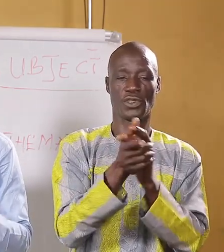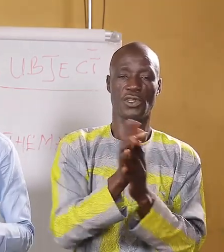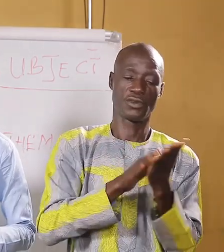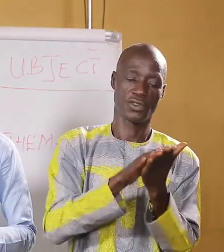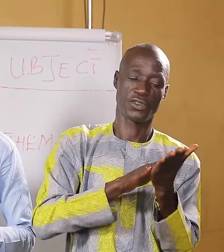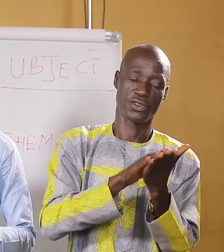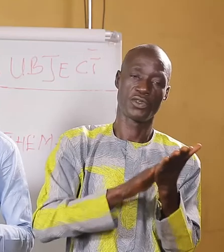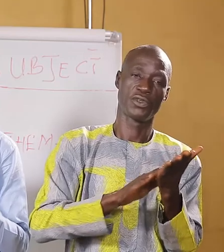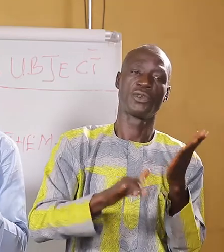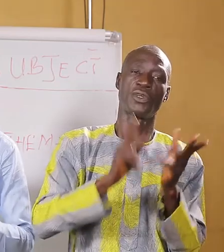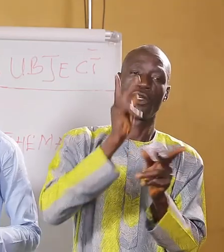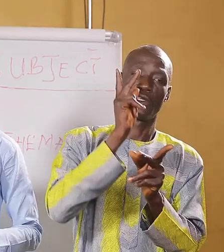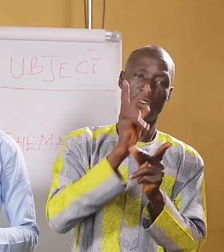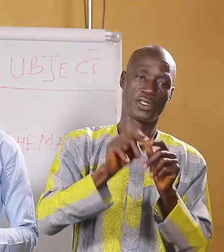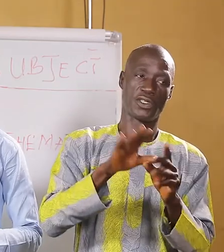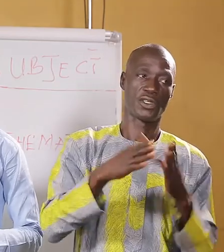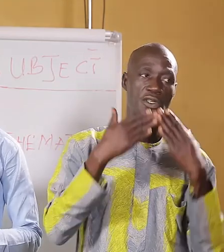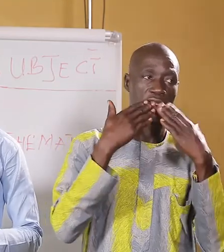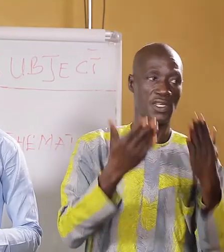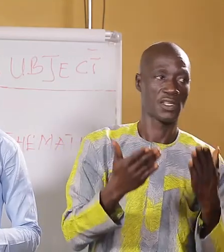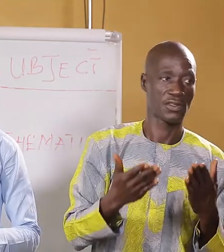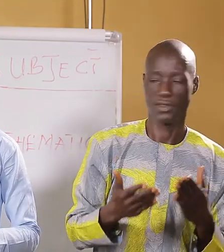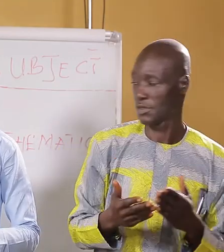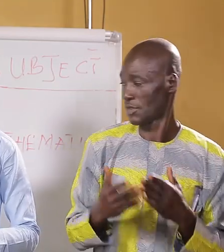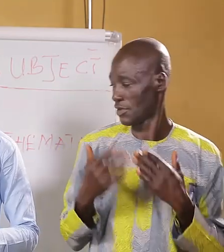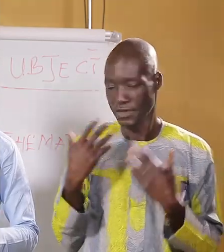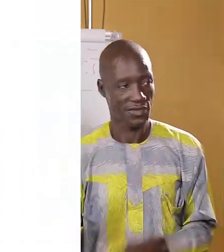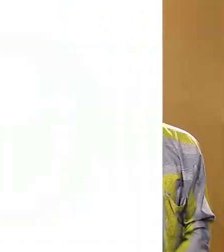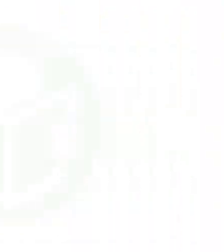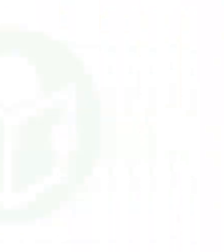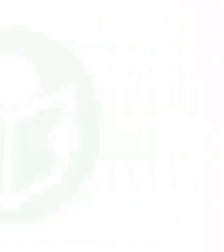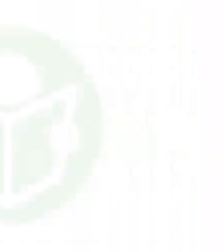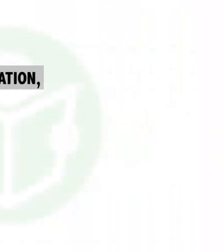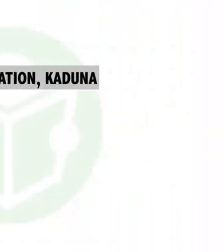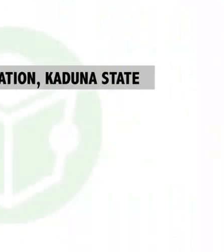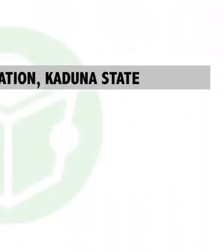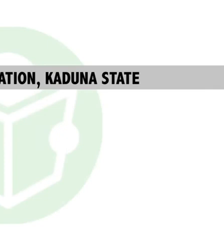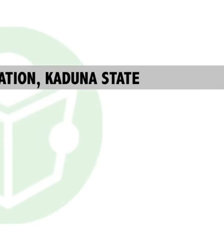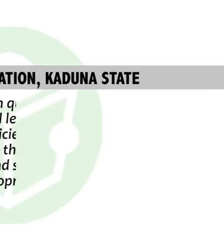keep social distance. COVID-19 is real. Thank you. God bless you.